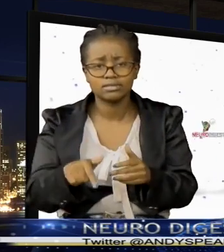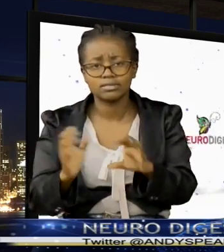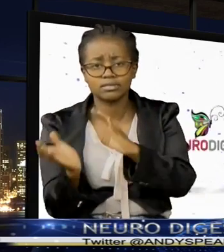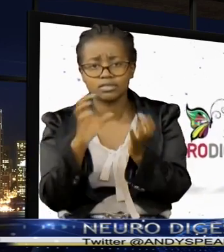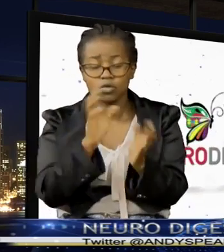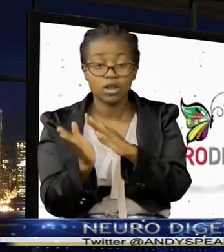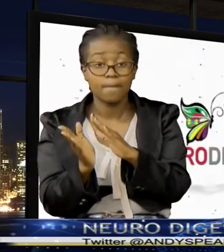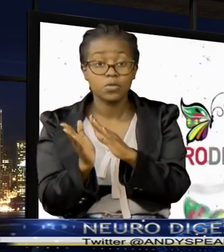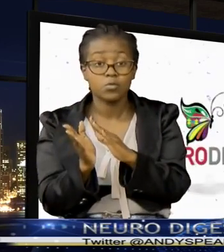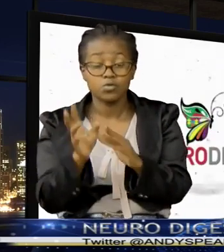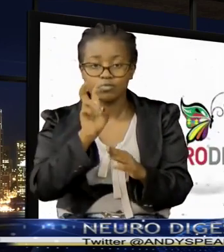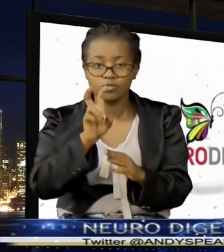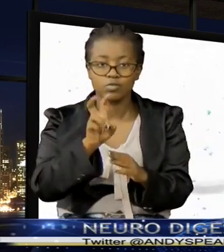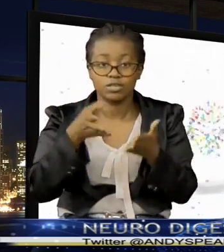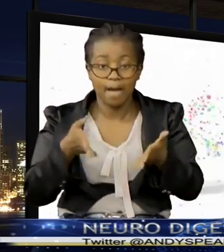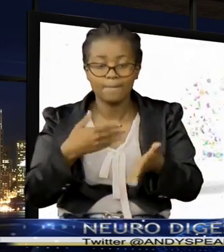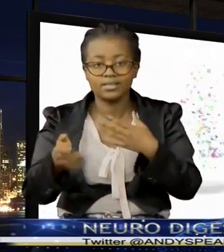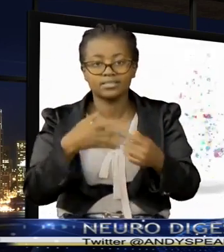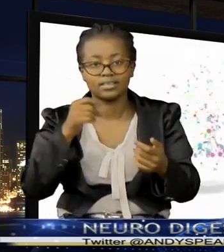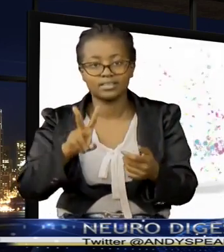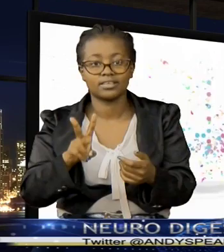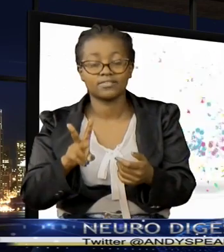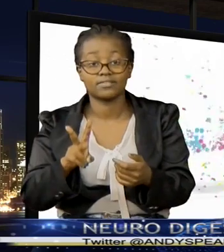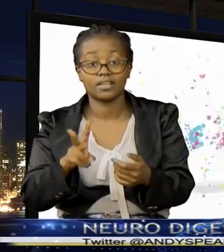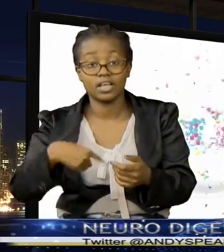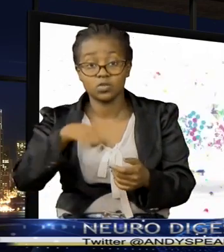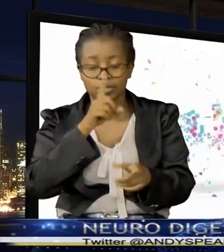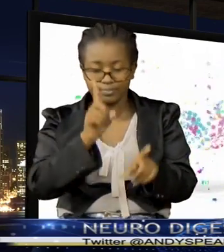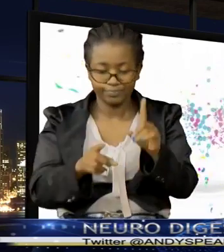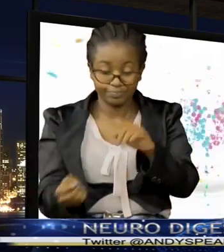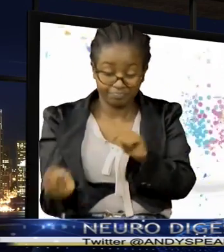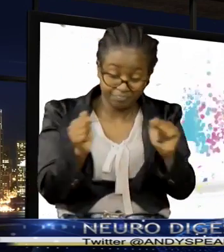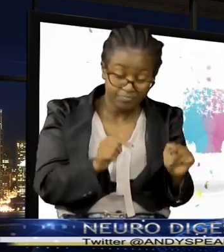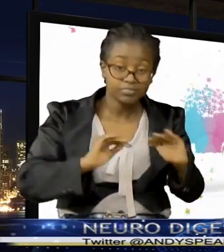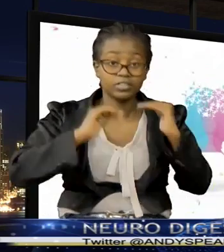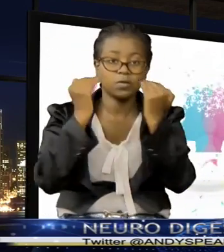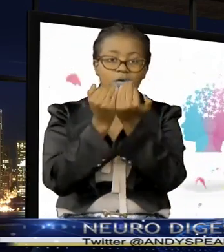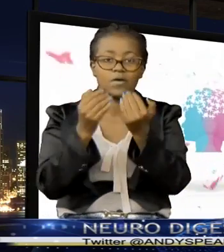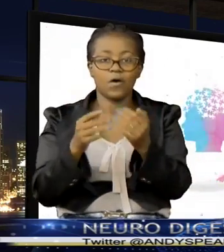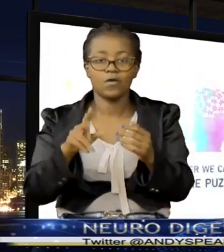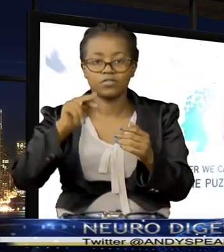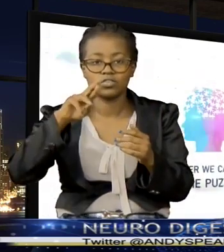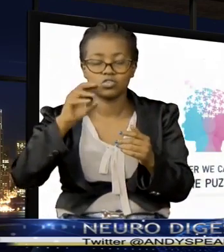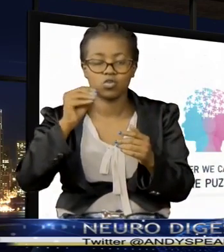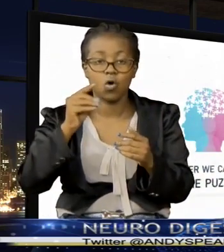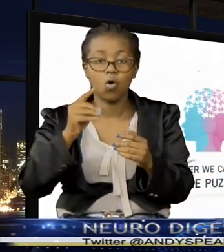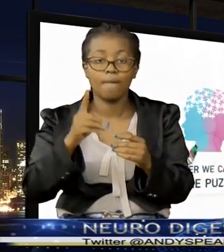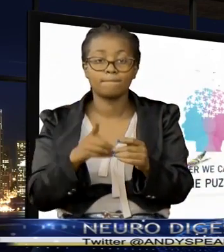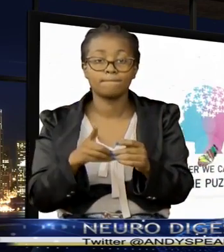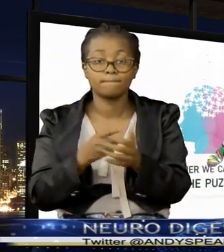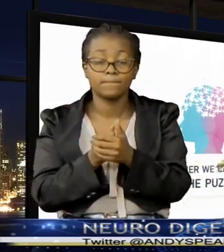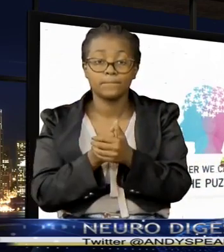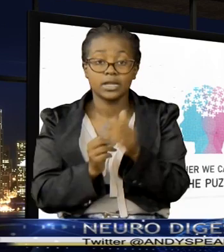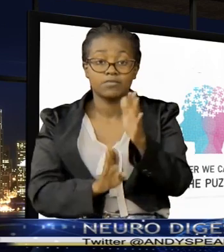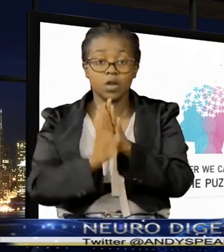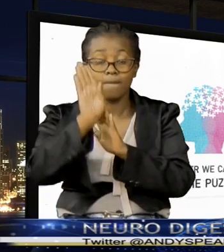like for you to stay tuned right here on Science TV as we diverge into this world of neurodevelopmental disorders, and as